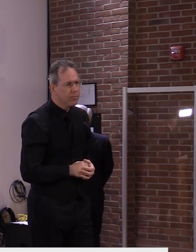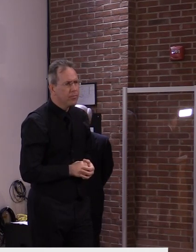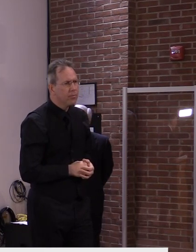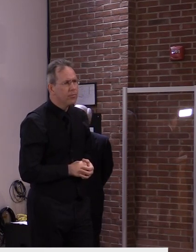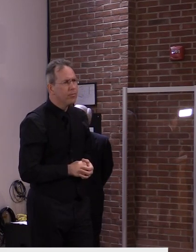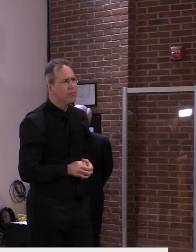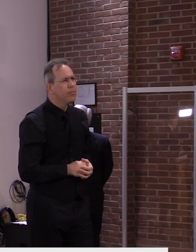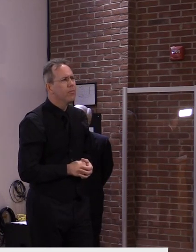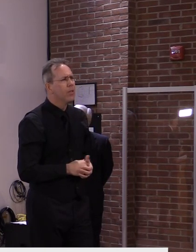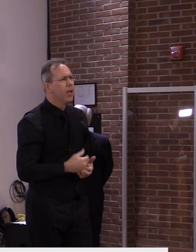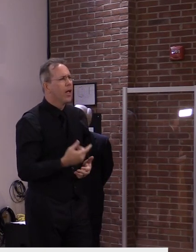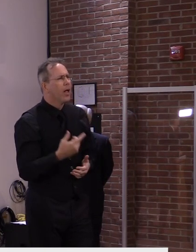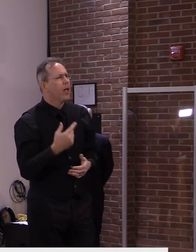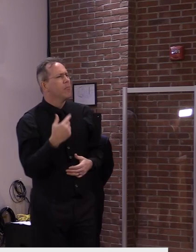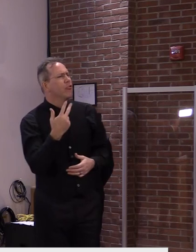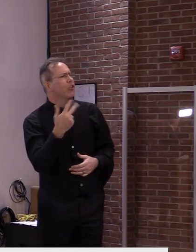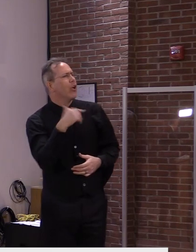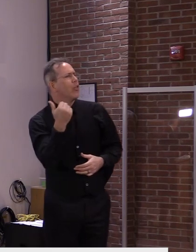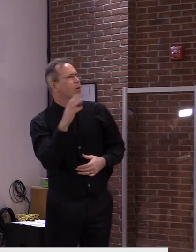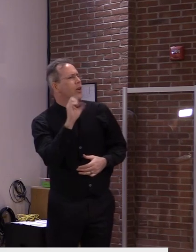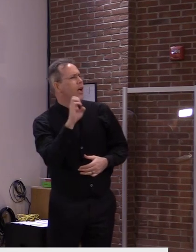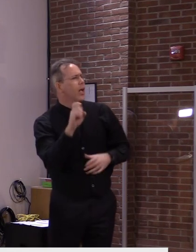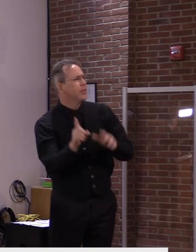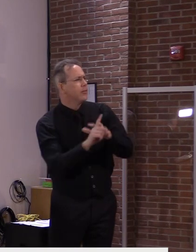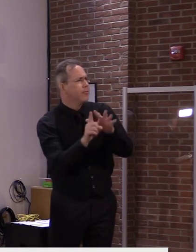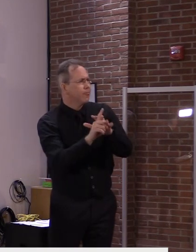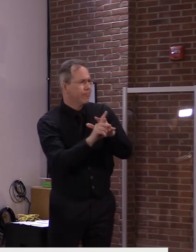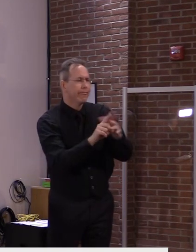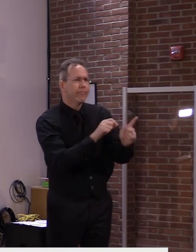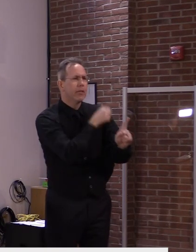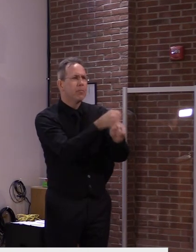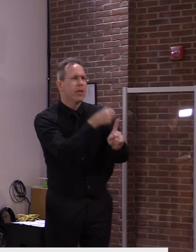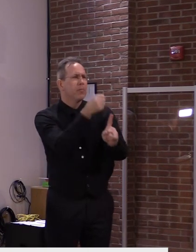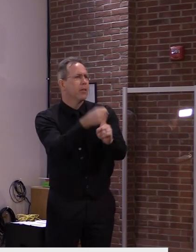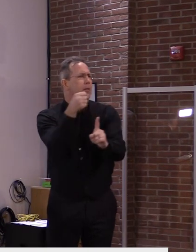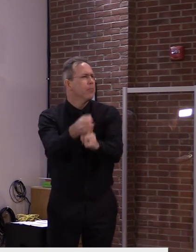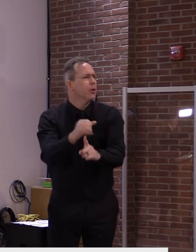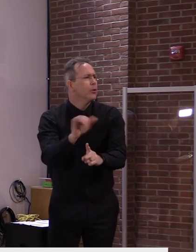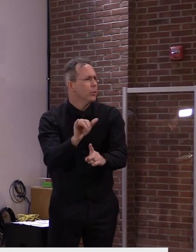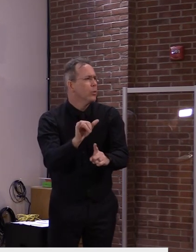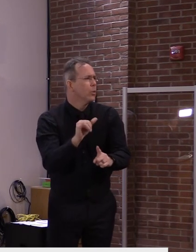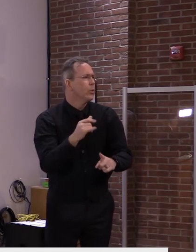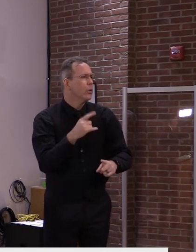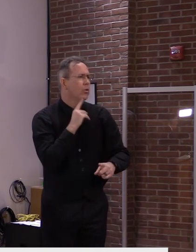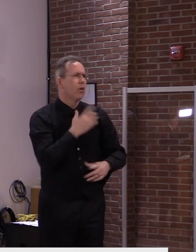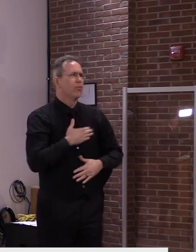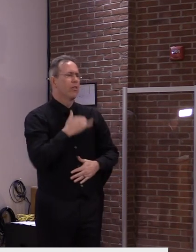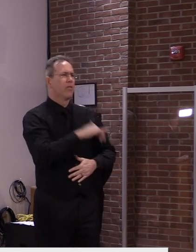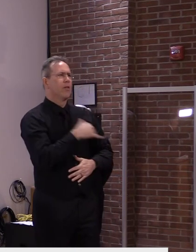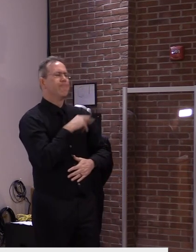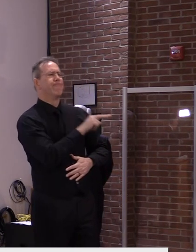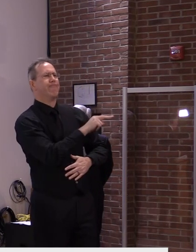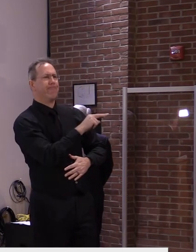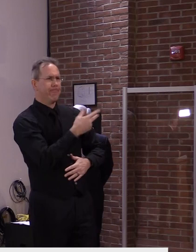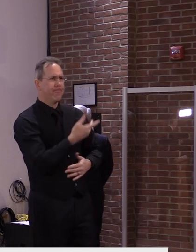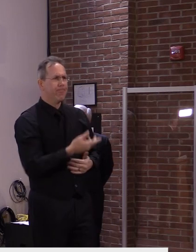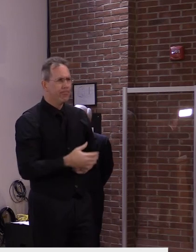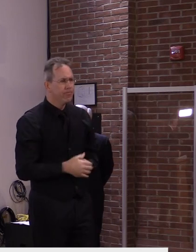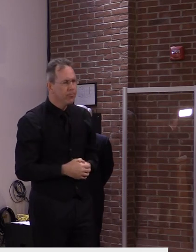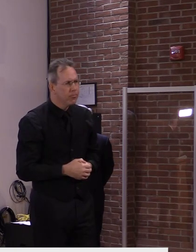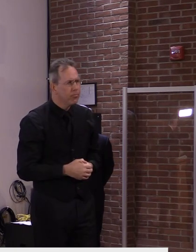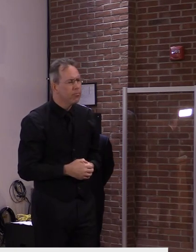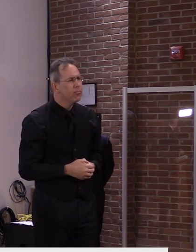has had an impact on. So I'm appreciative of that. I also want to acknowledge that